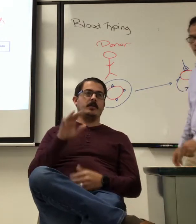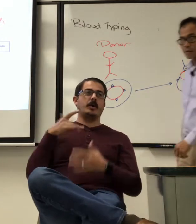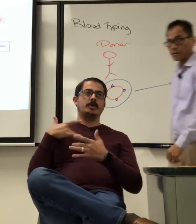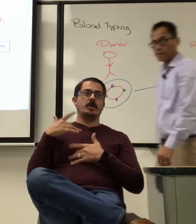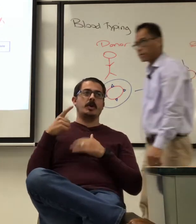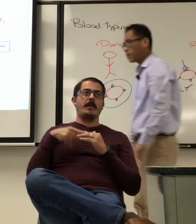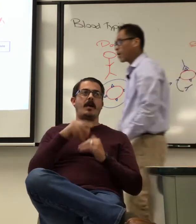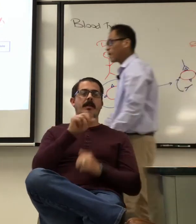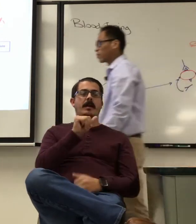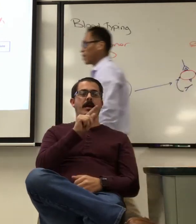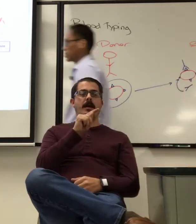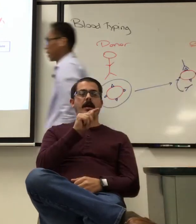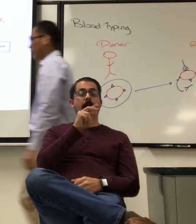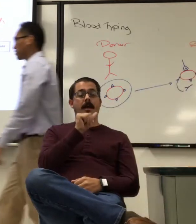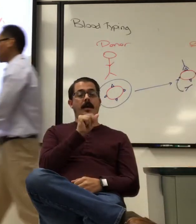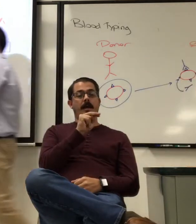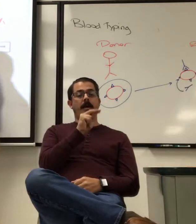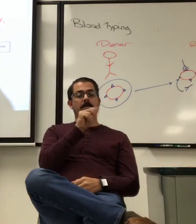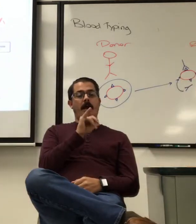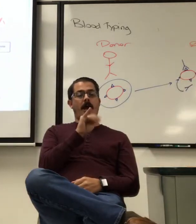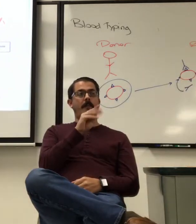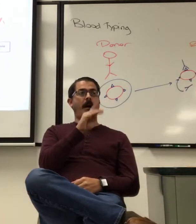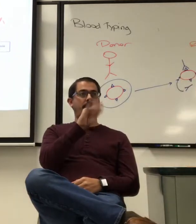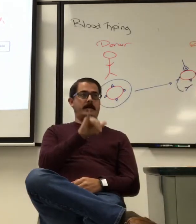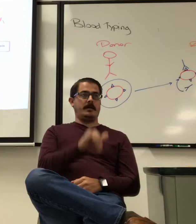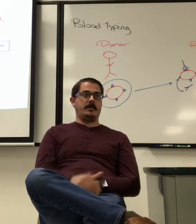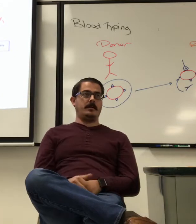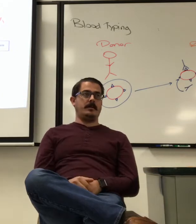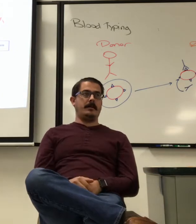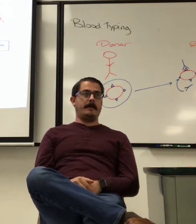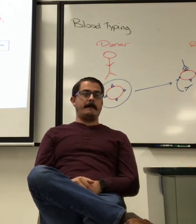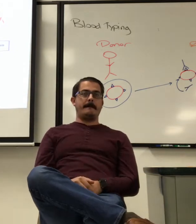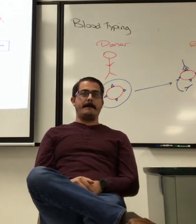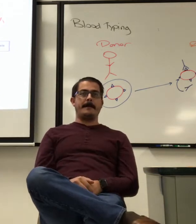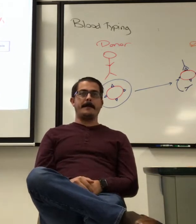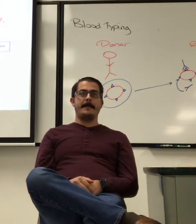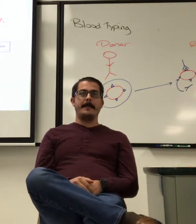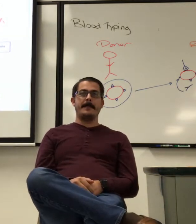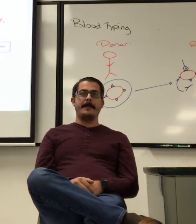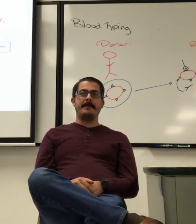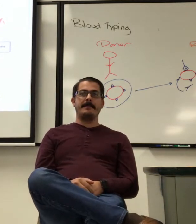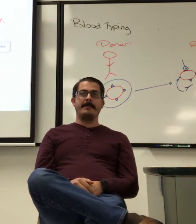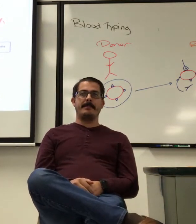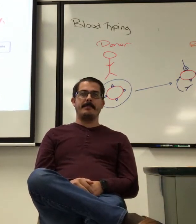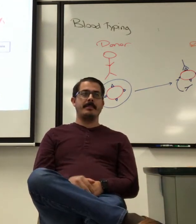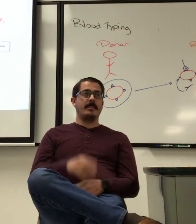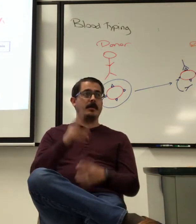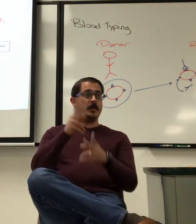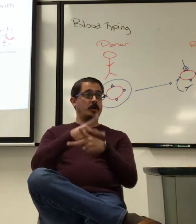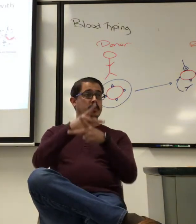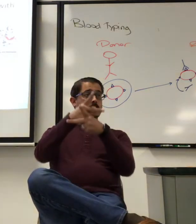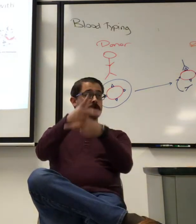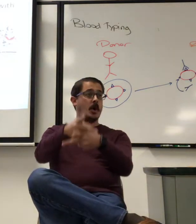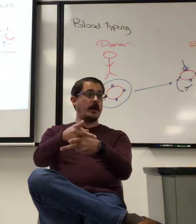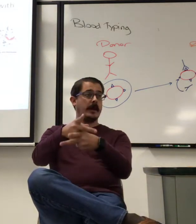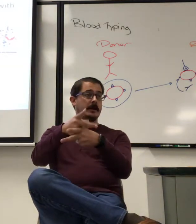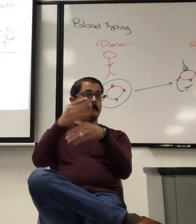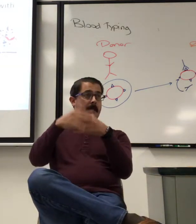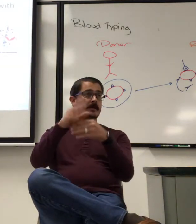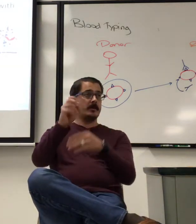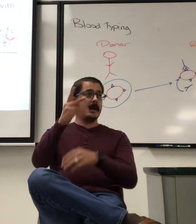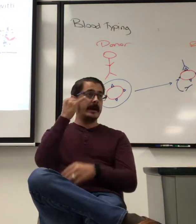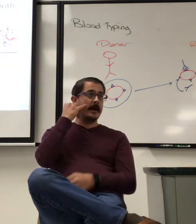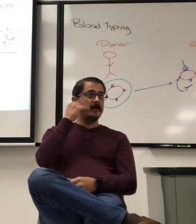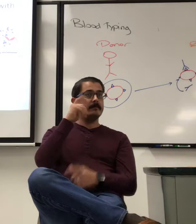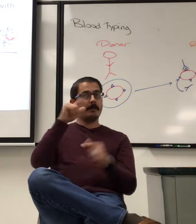type blood, so we don't have a cross reaction. That's what I'm supposed to teach you to do. And so donating blood is okay if ...